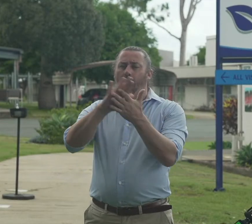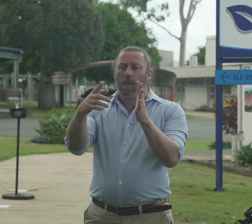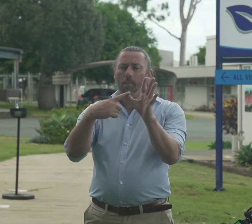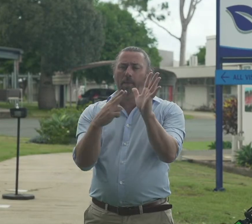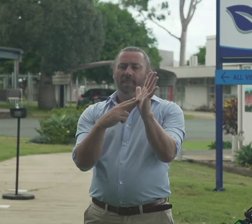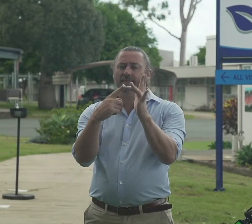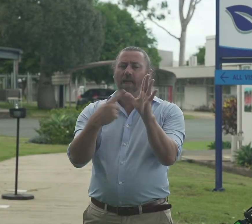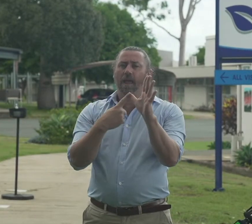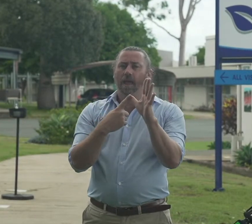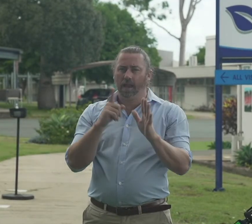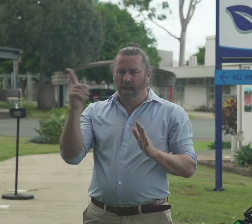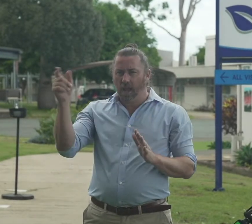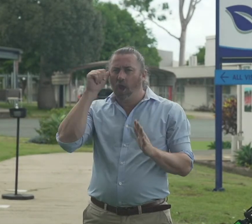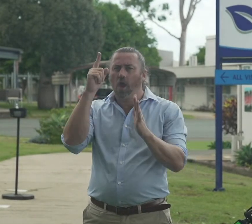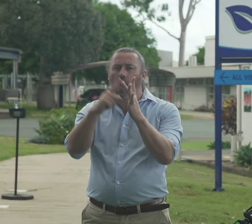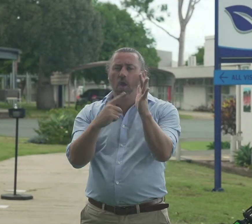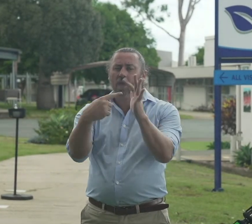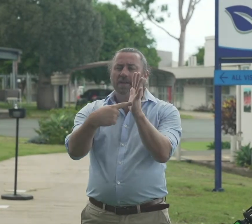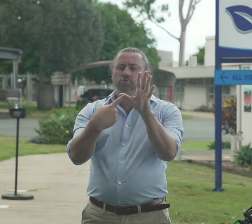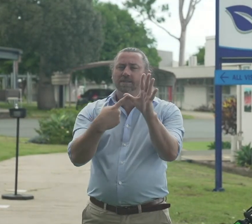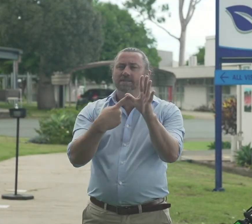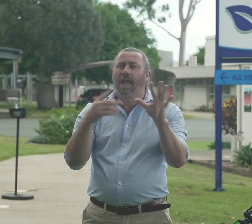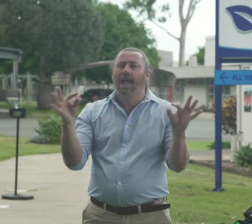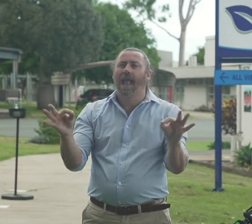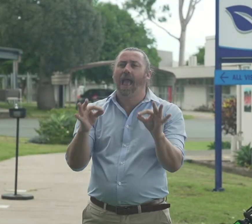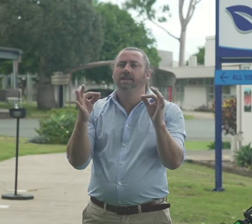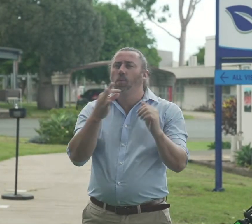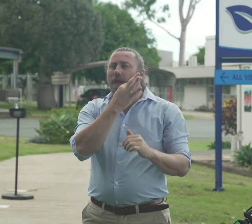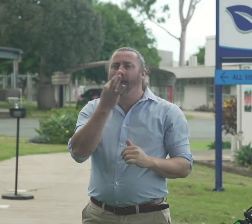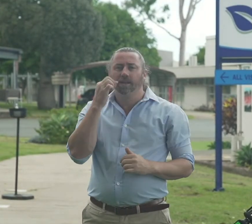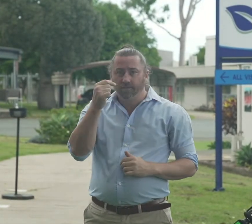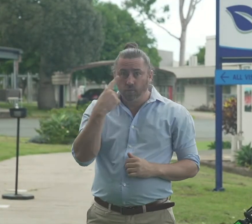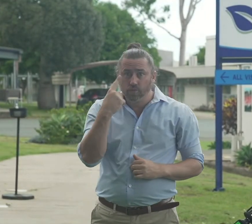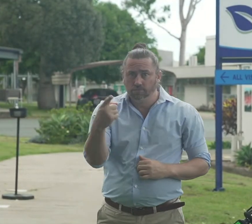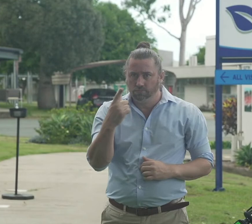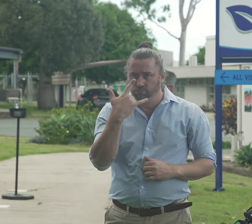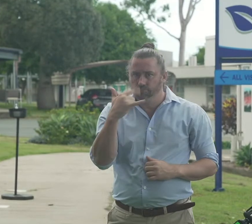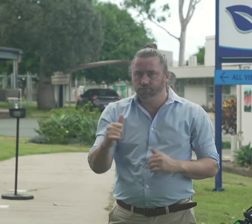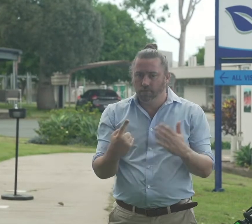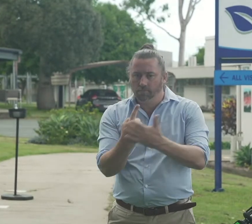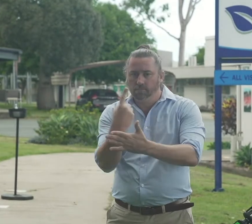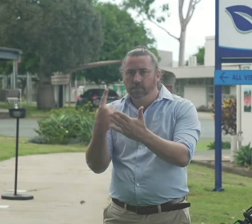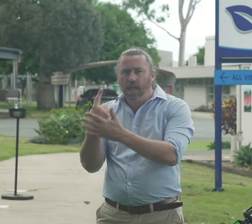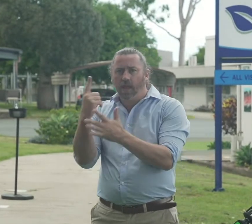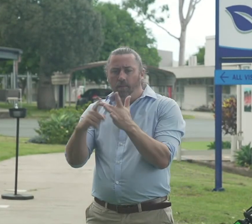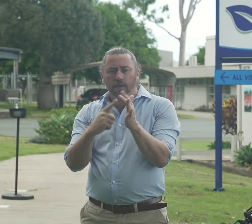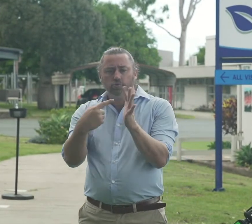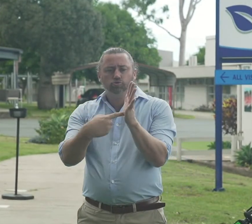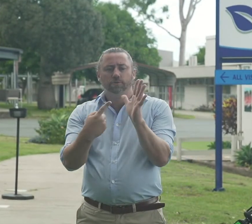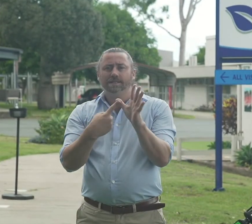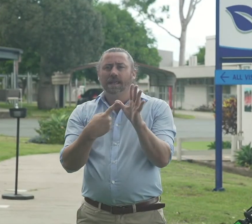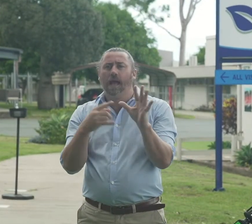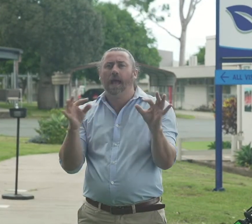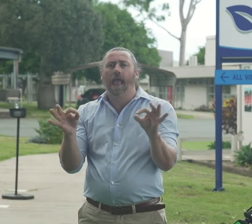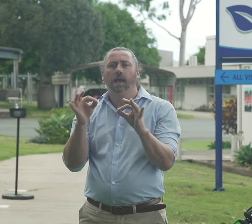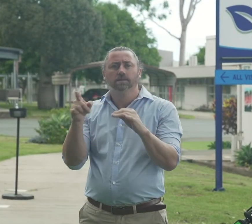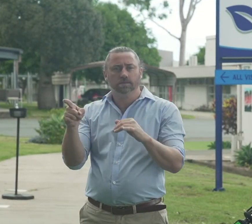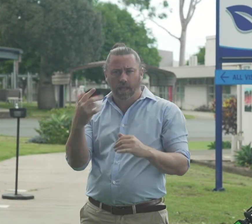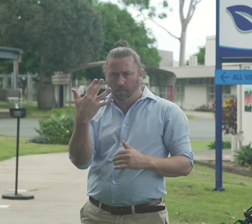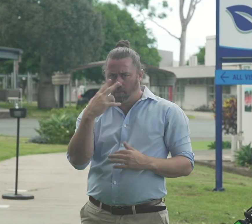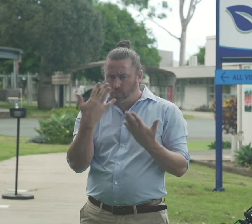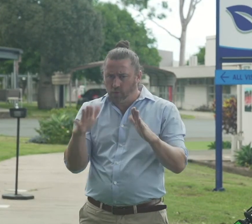home down there, Jeddah Gardens, I understand is in a quite a dire situation. Do you know how many people have died at that aged care